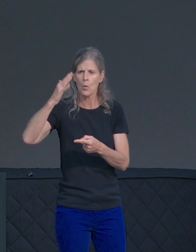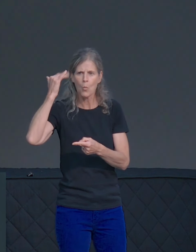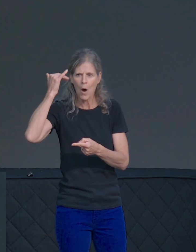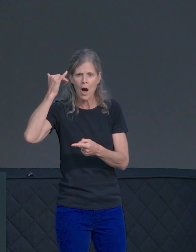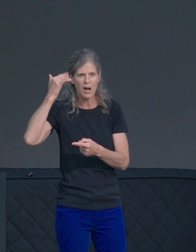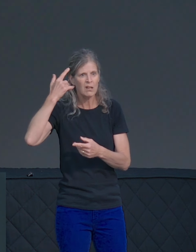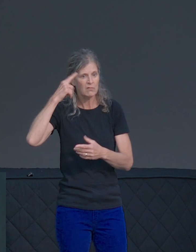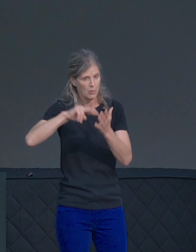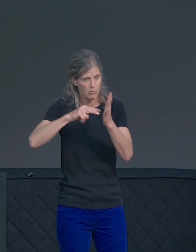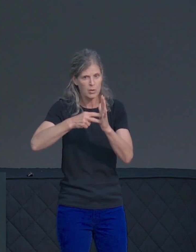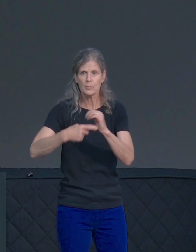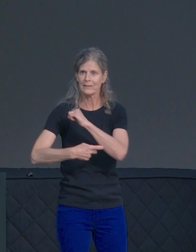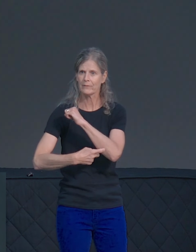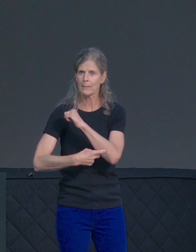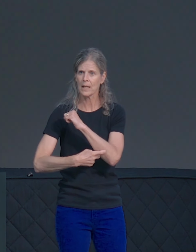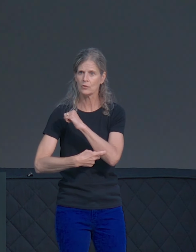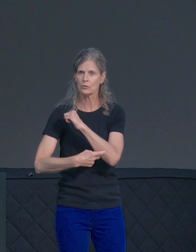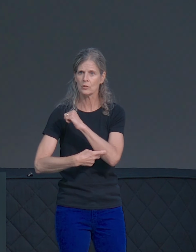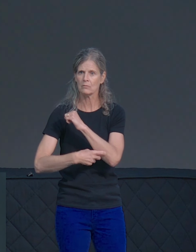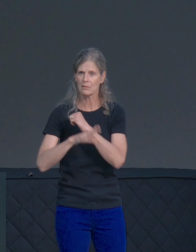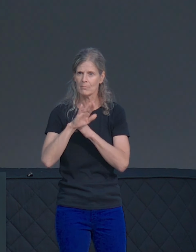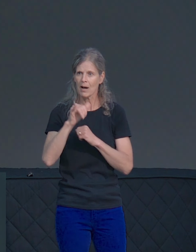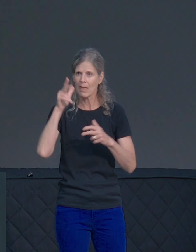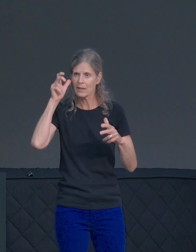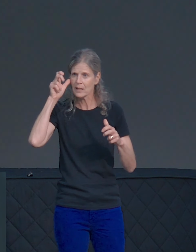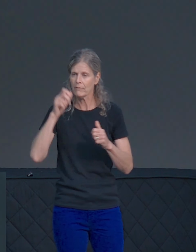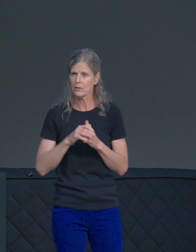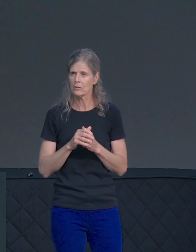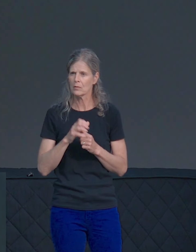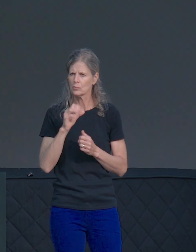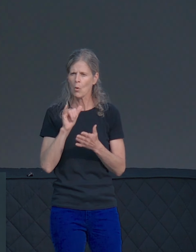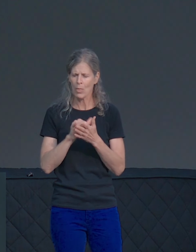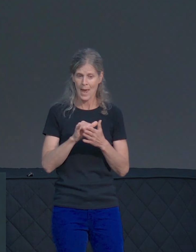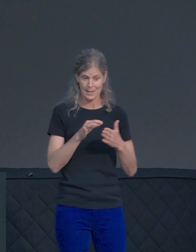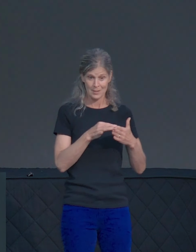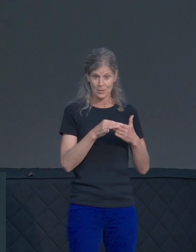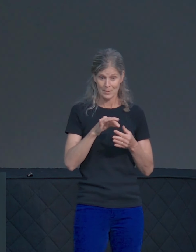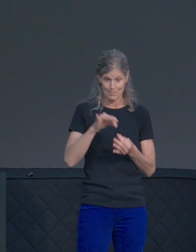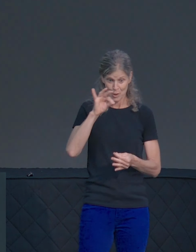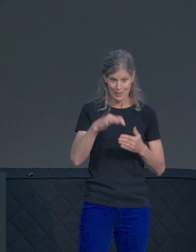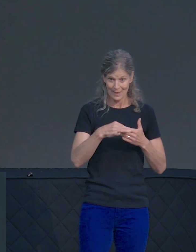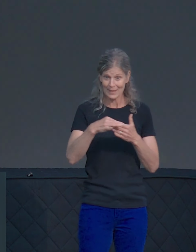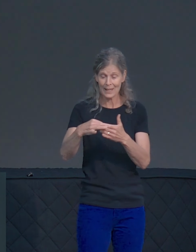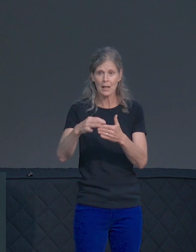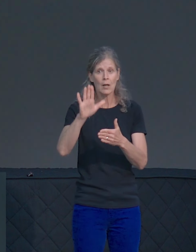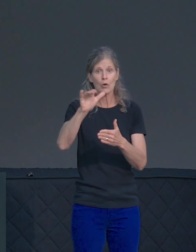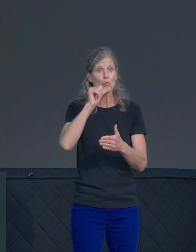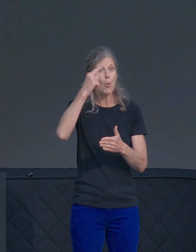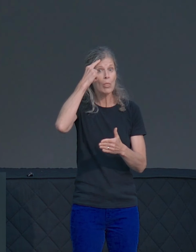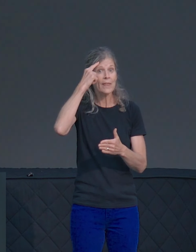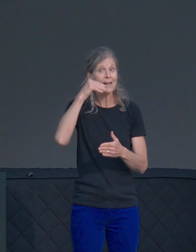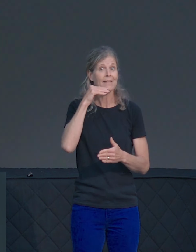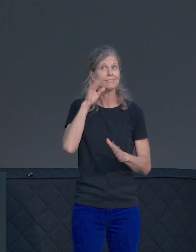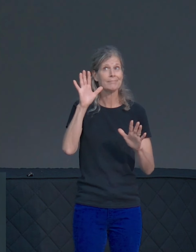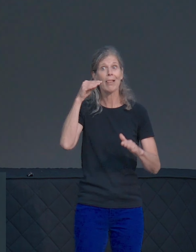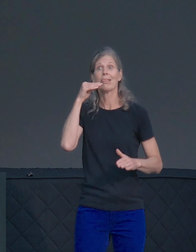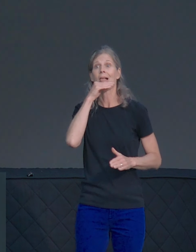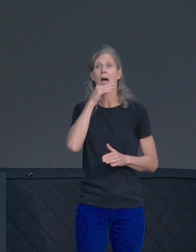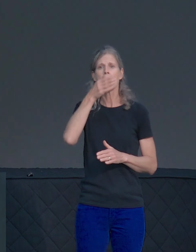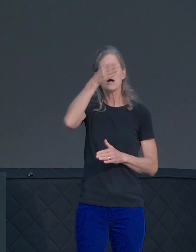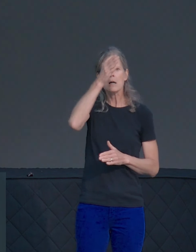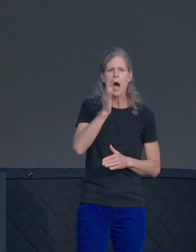of being tempted by the devil. And this tells us something about the Spirit's leading. Listen, don't believe the lie that